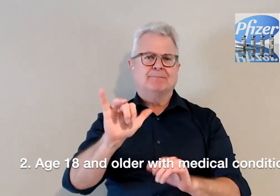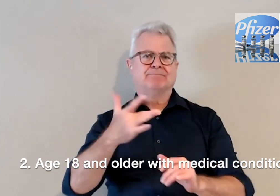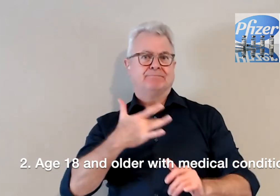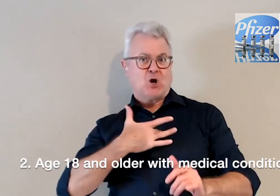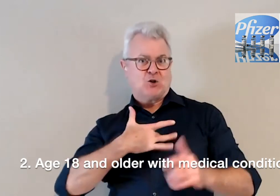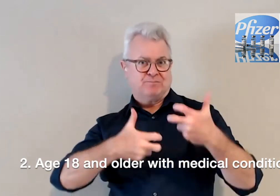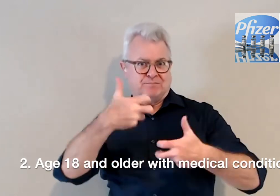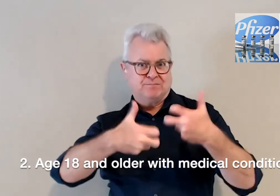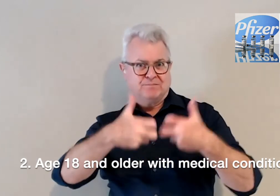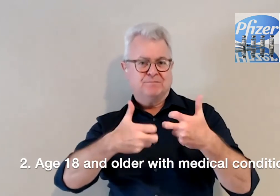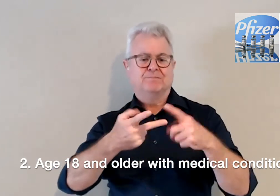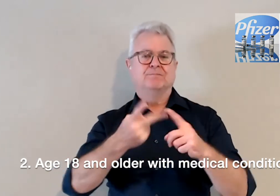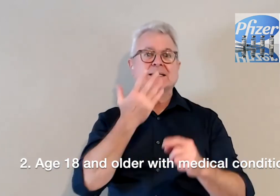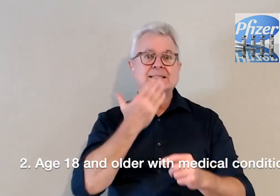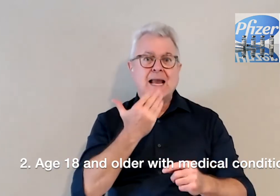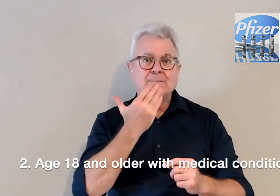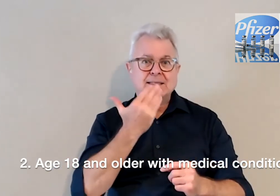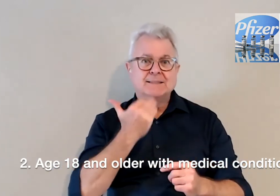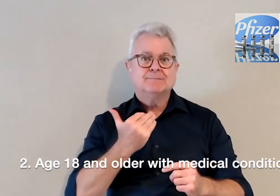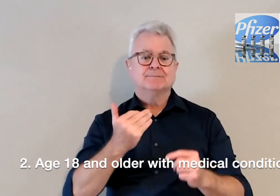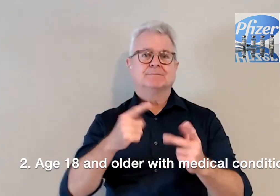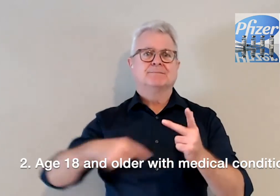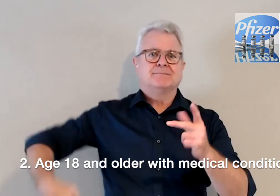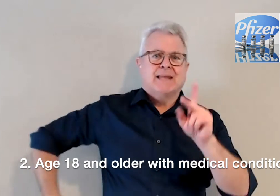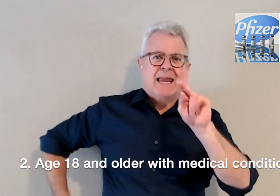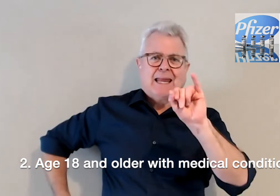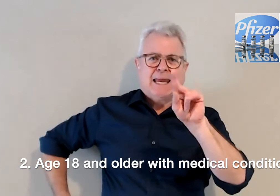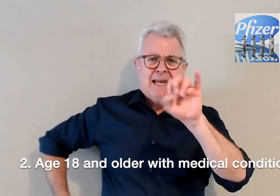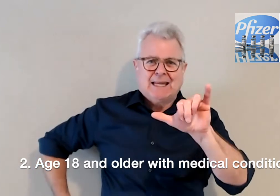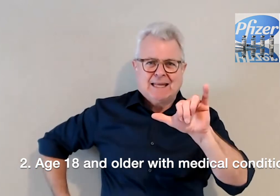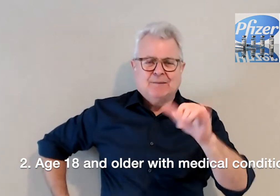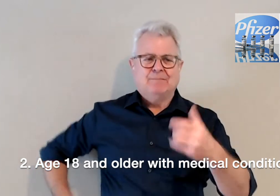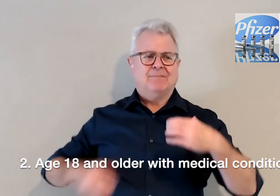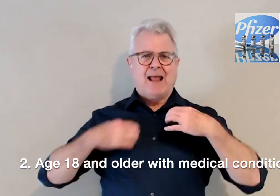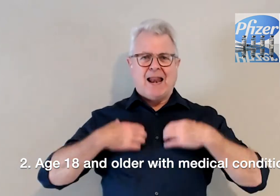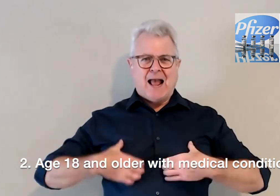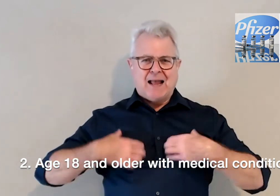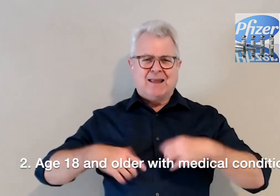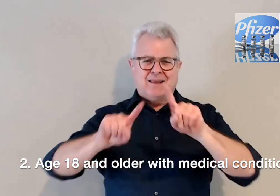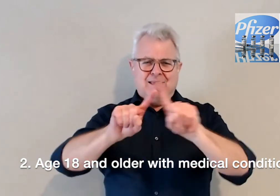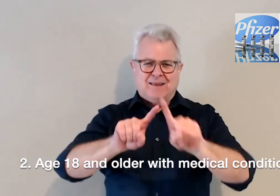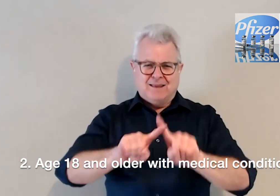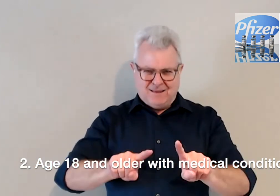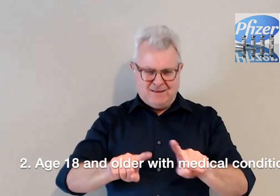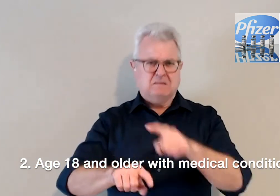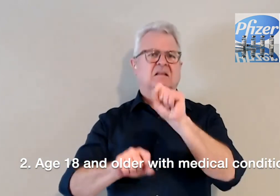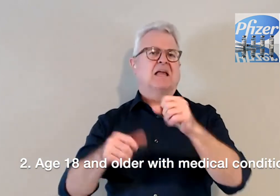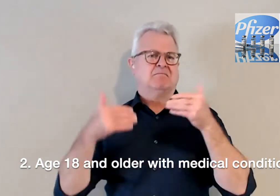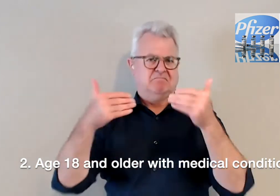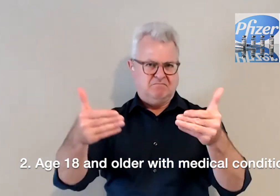have underlying medical conditions such as cardiac issues, diabetes, kidney issues, respiratory issues, and